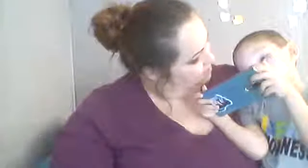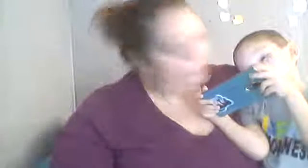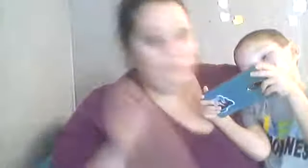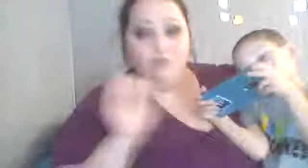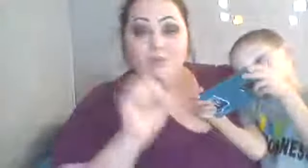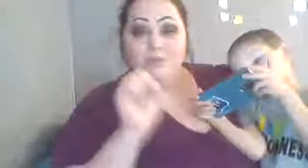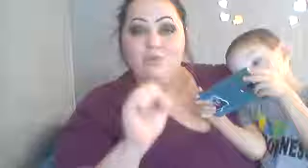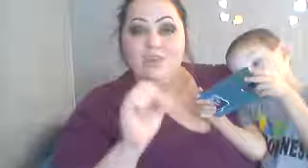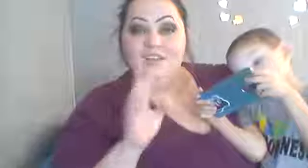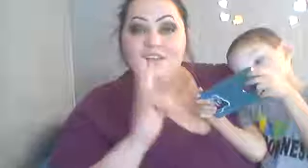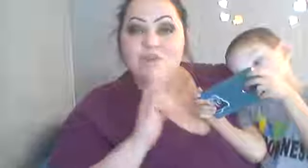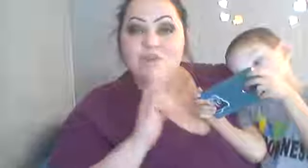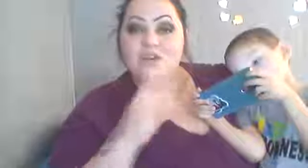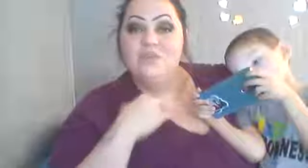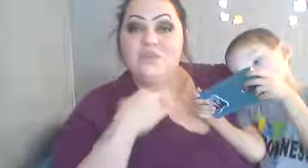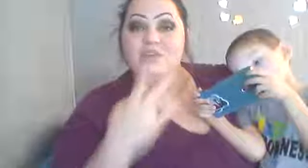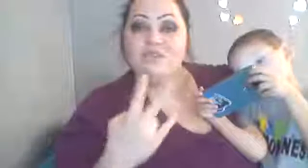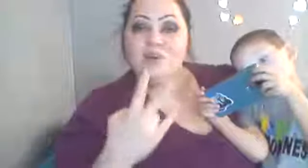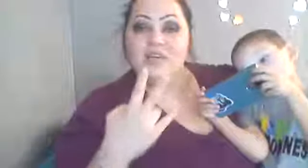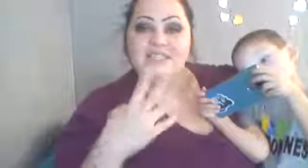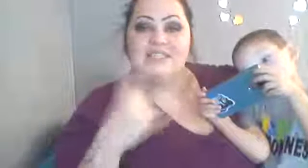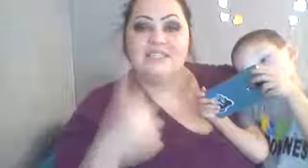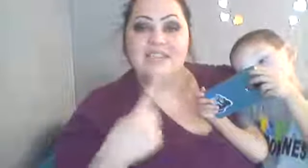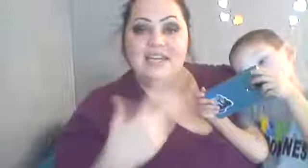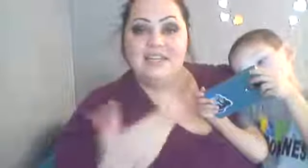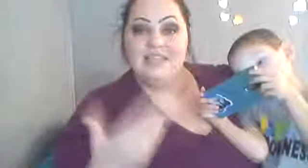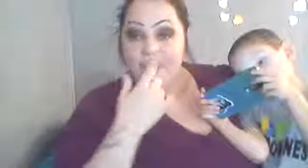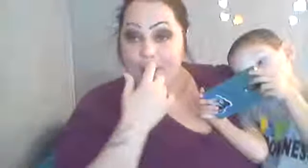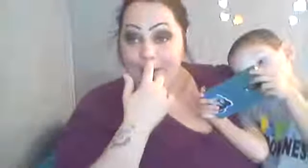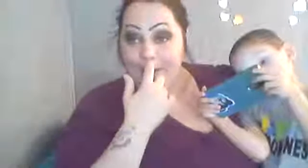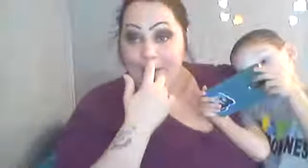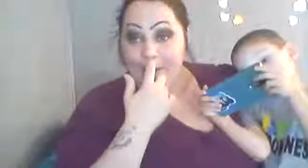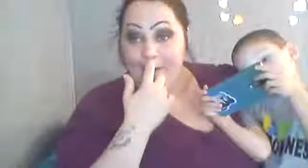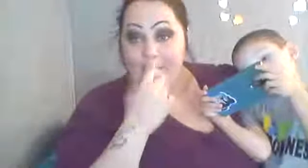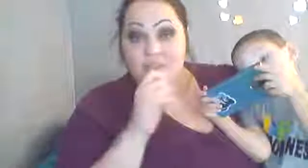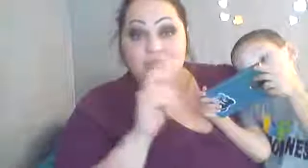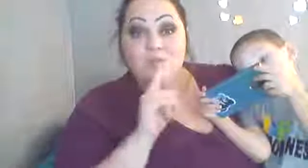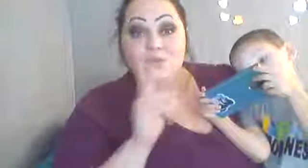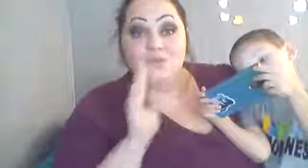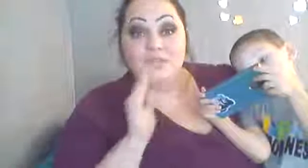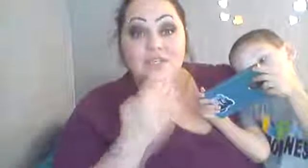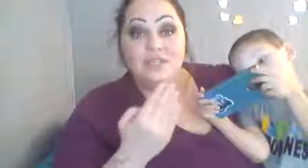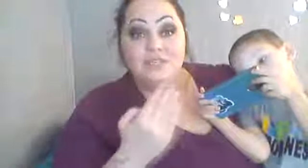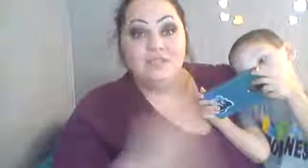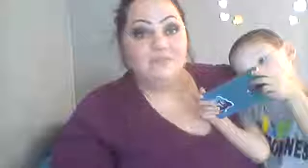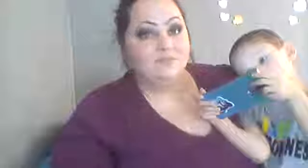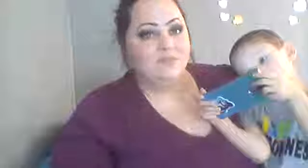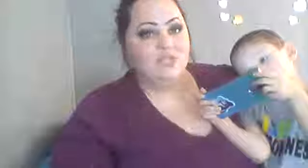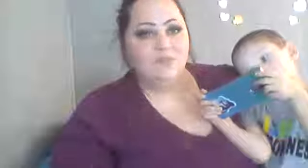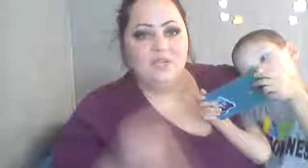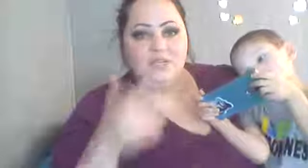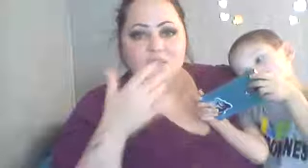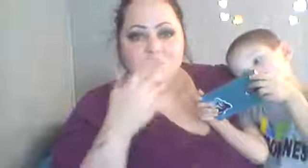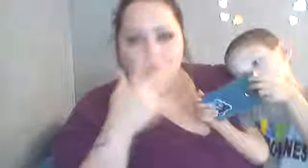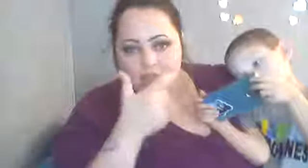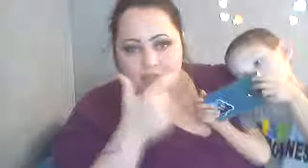So we've really been working on the whole talking with our voice and signing thing. He's doing really good. Just when he's watching